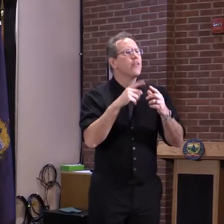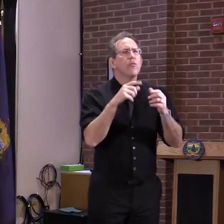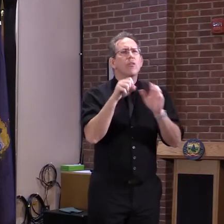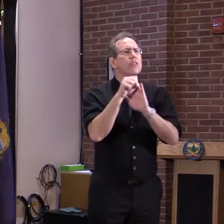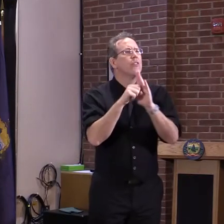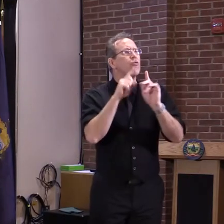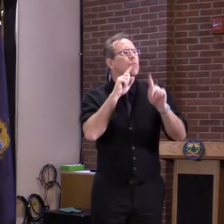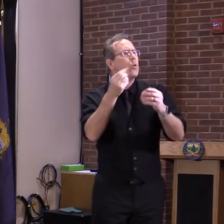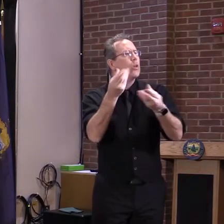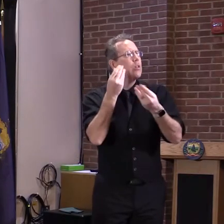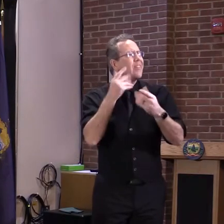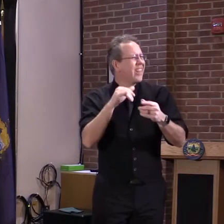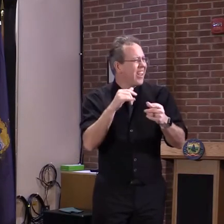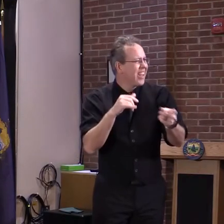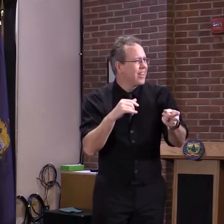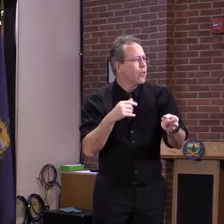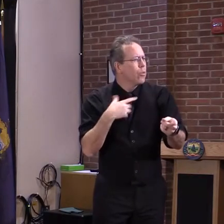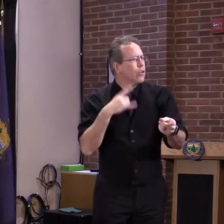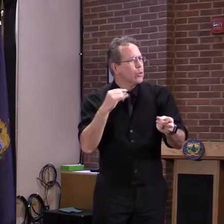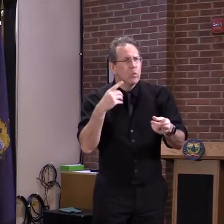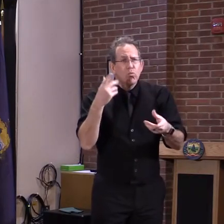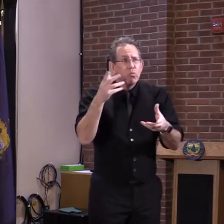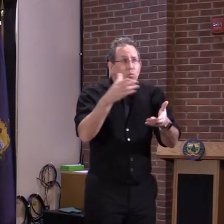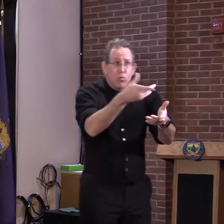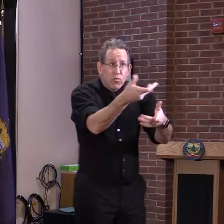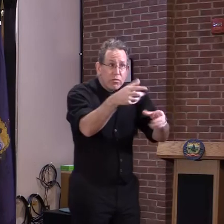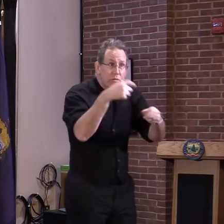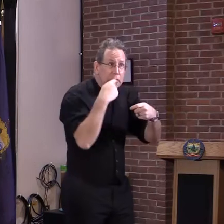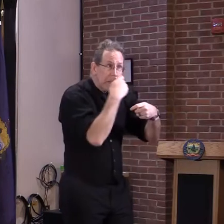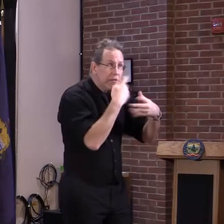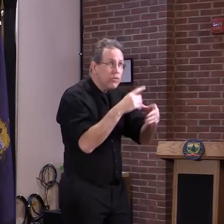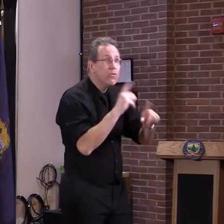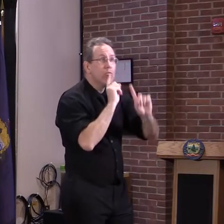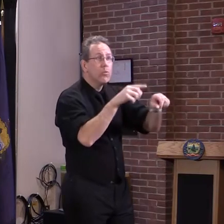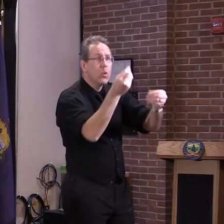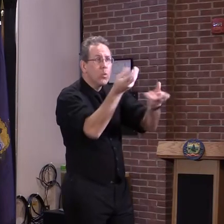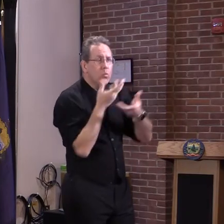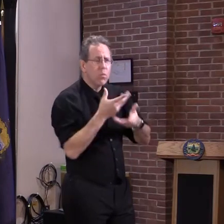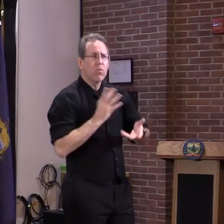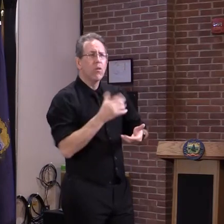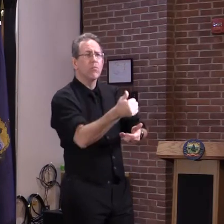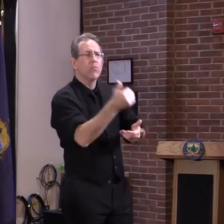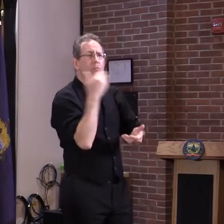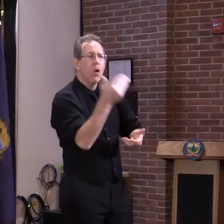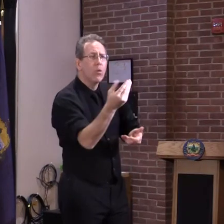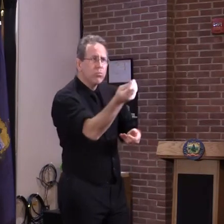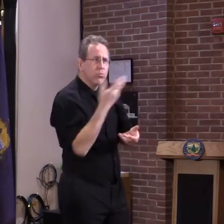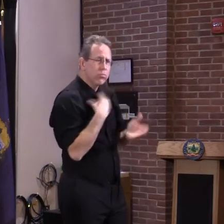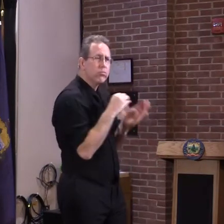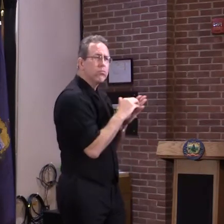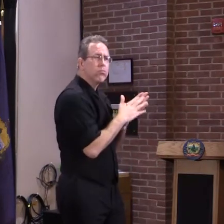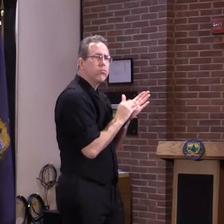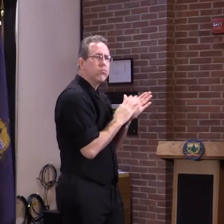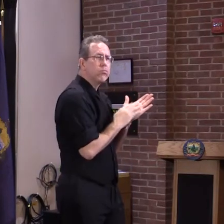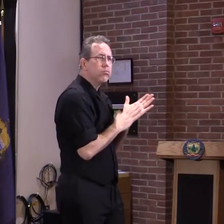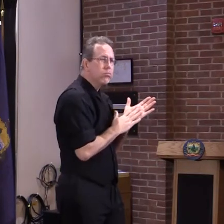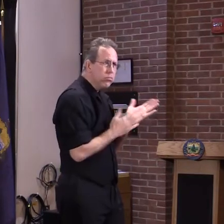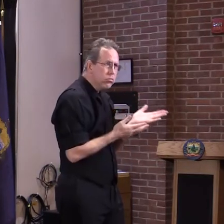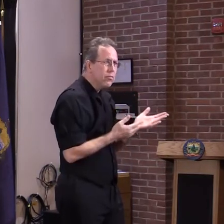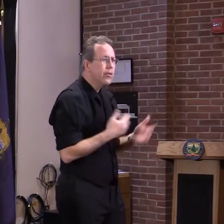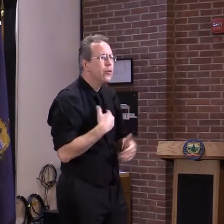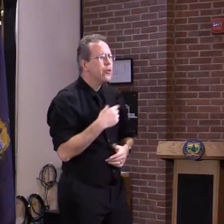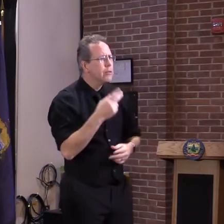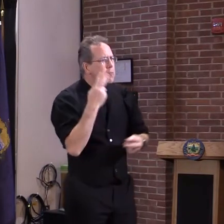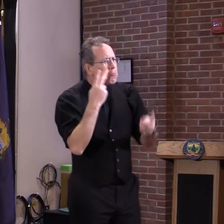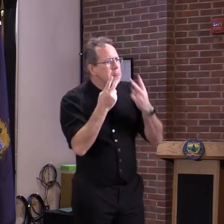we've actually been pretty pleased with what we've learned on that. And we've seen, I think,